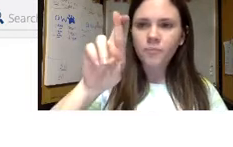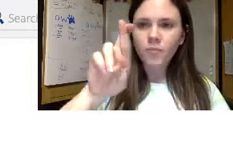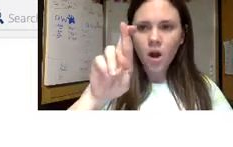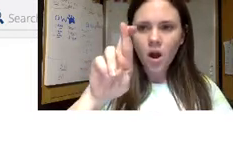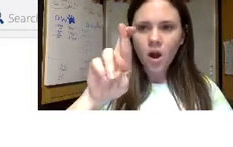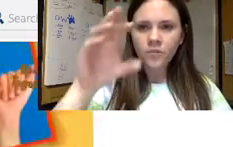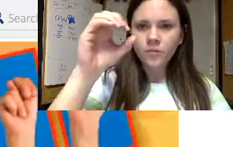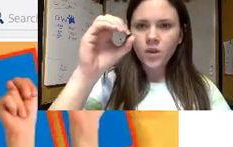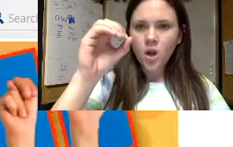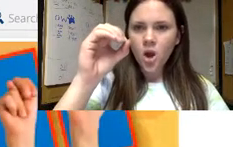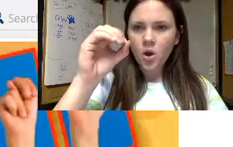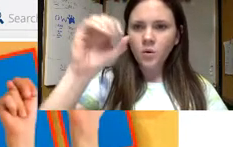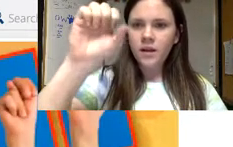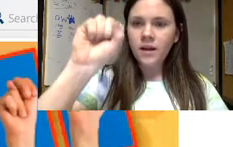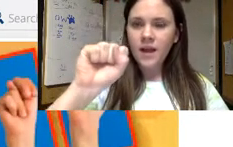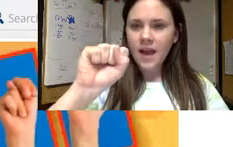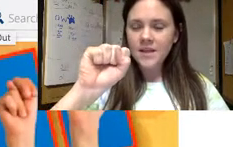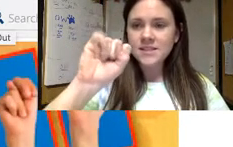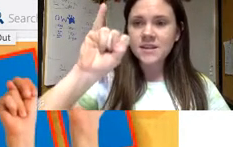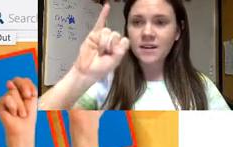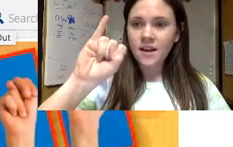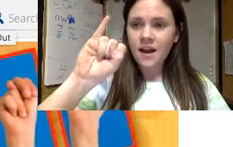name, R-O-S-I-N-A.